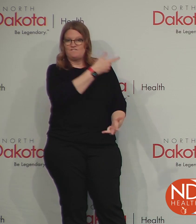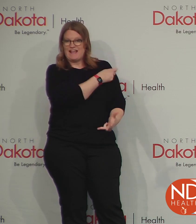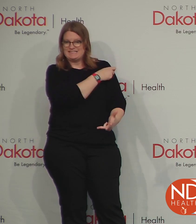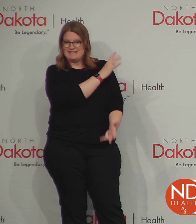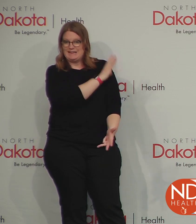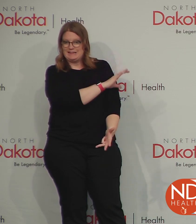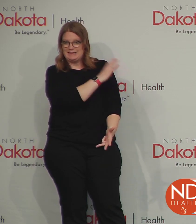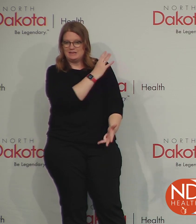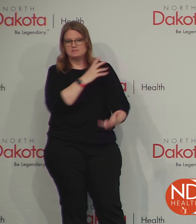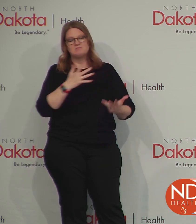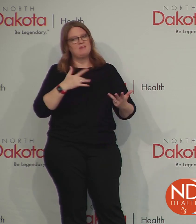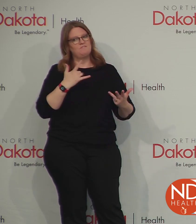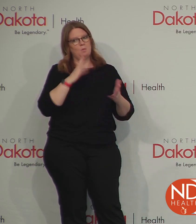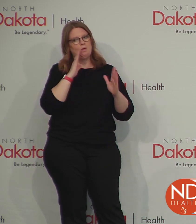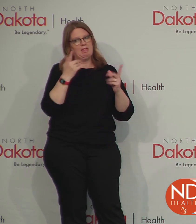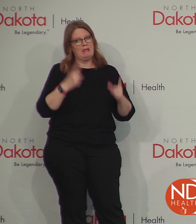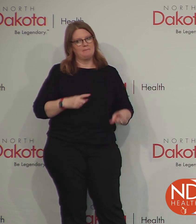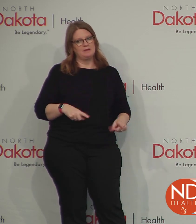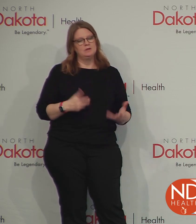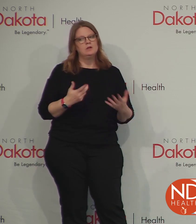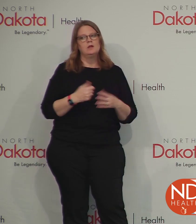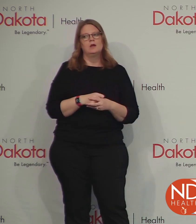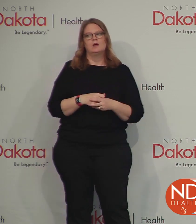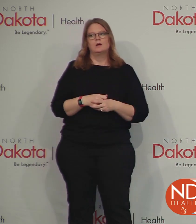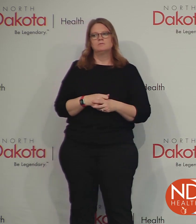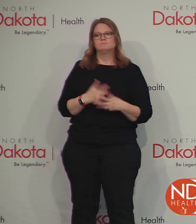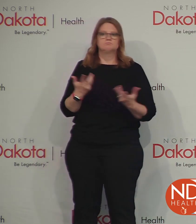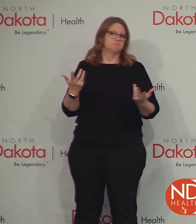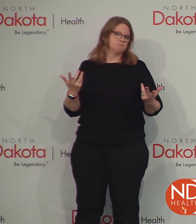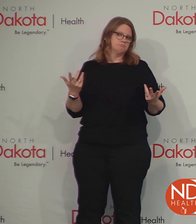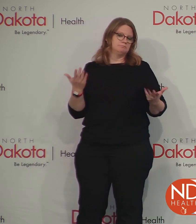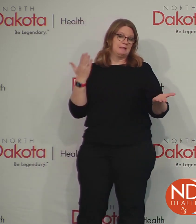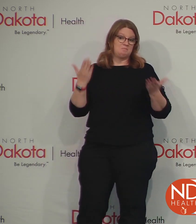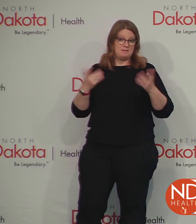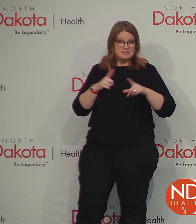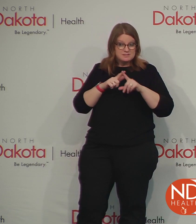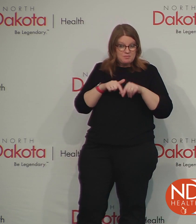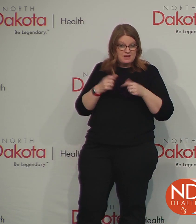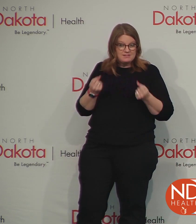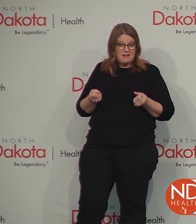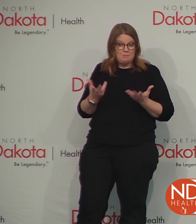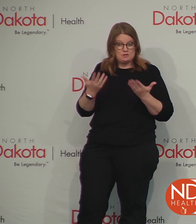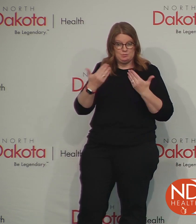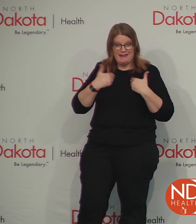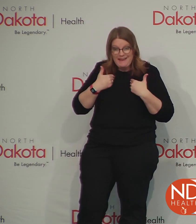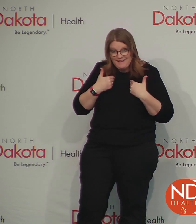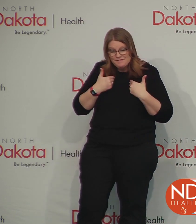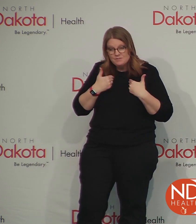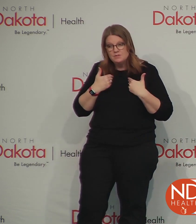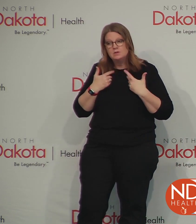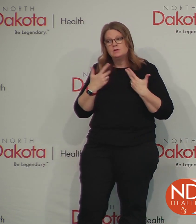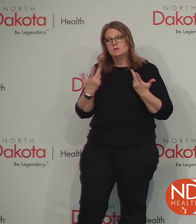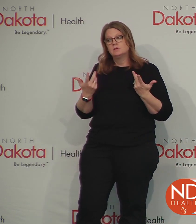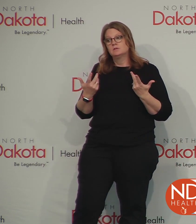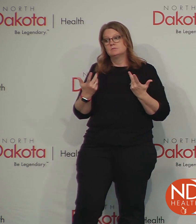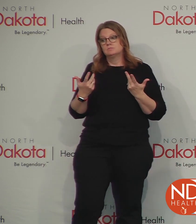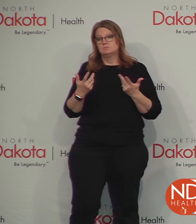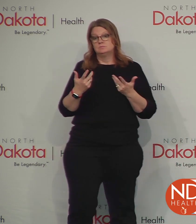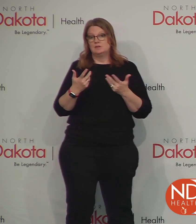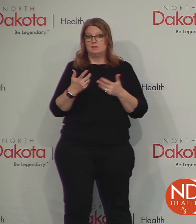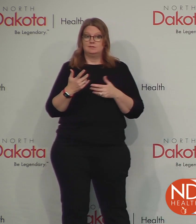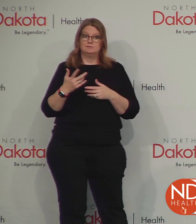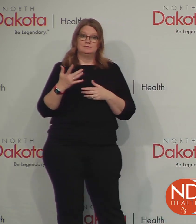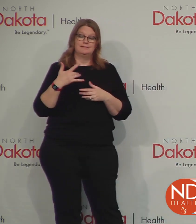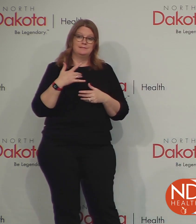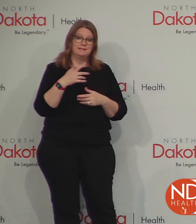will happen. A lot of it will be dependent on how many doses we have, how much vaccine, which